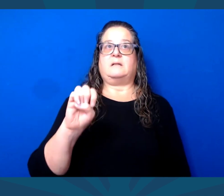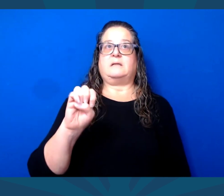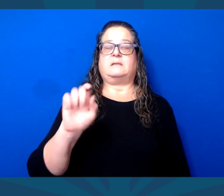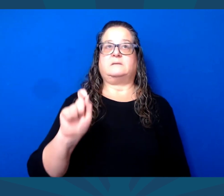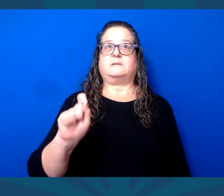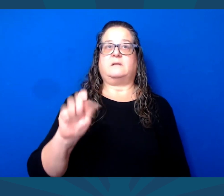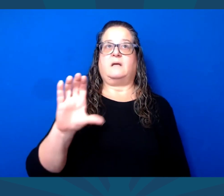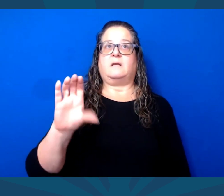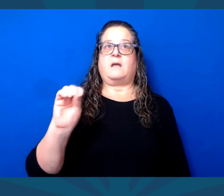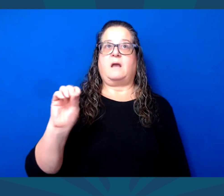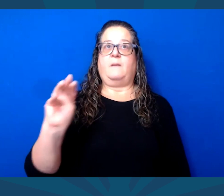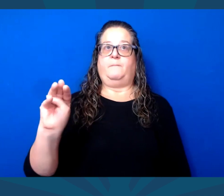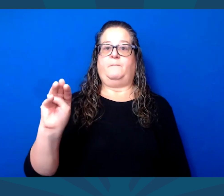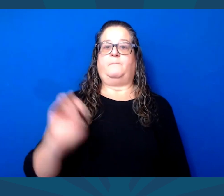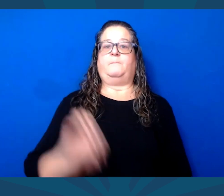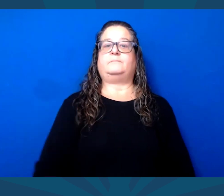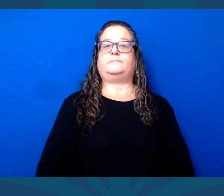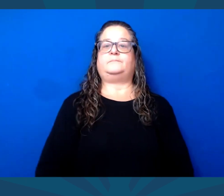LE.com.